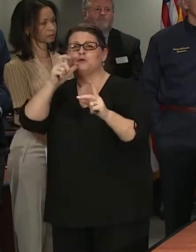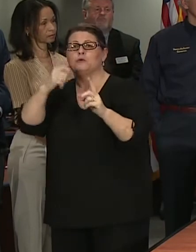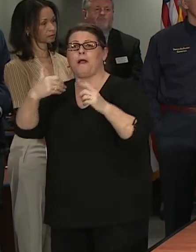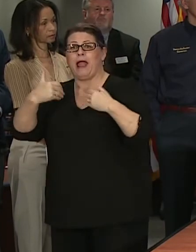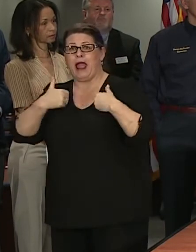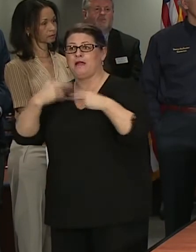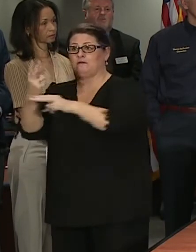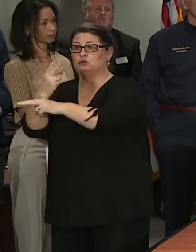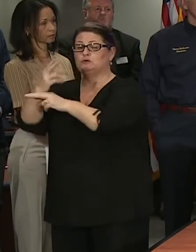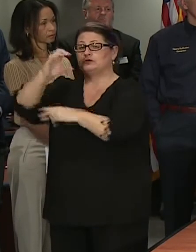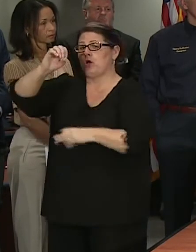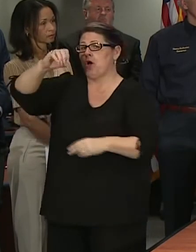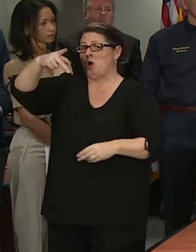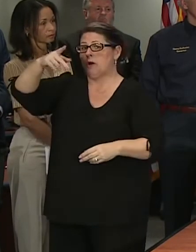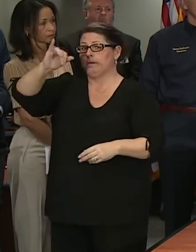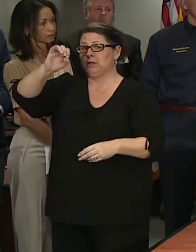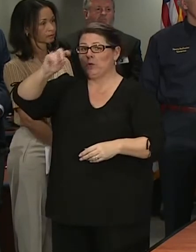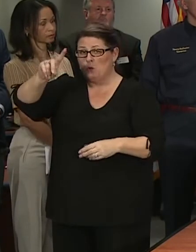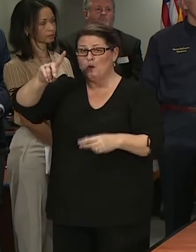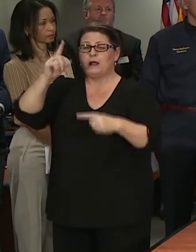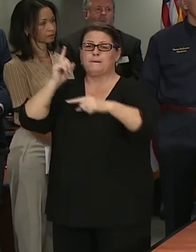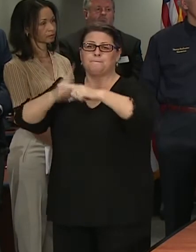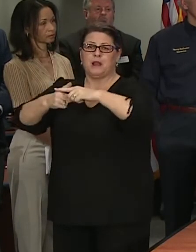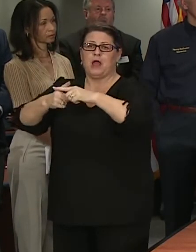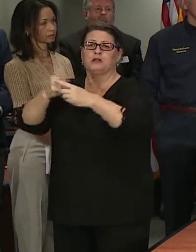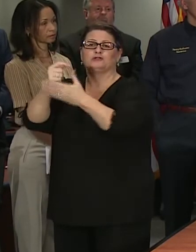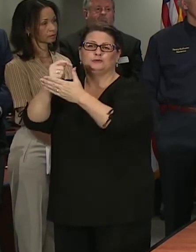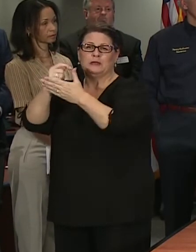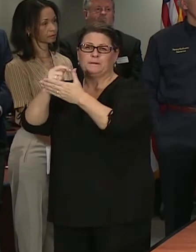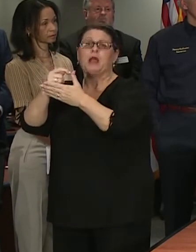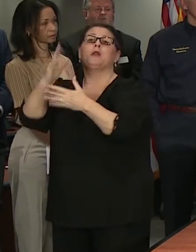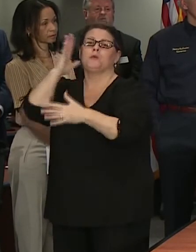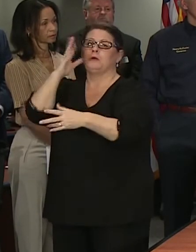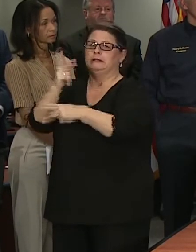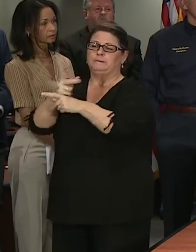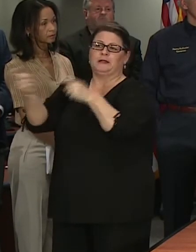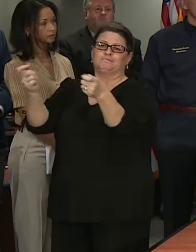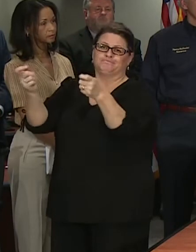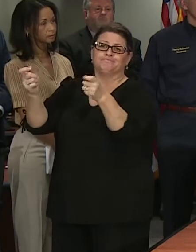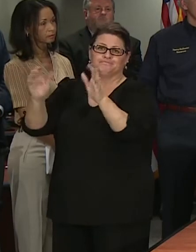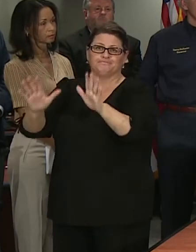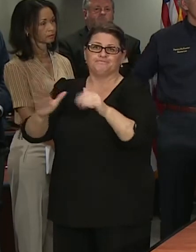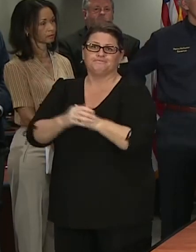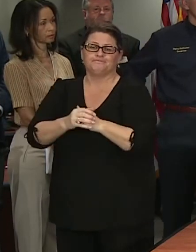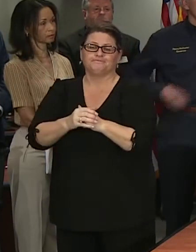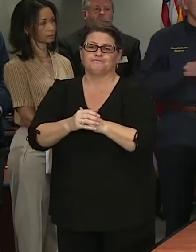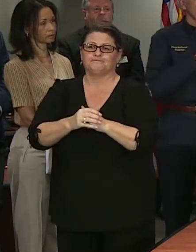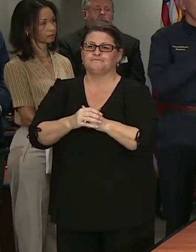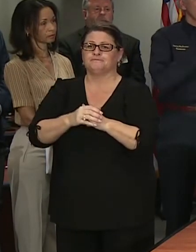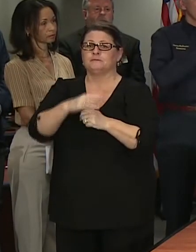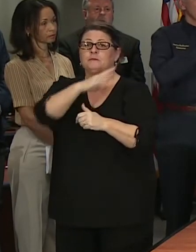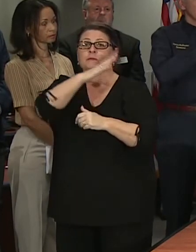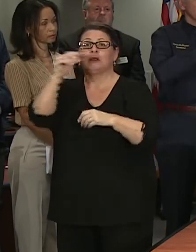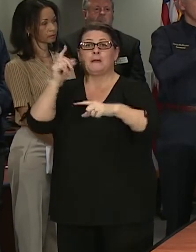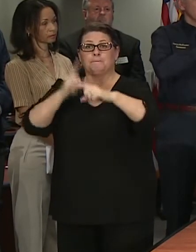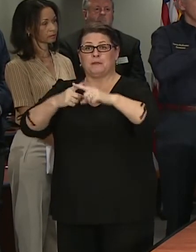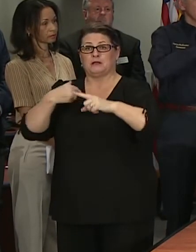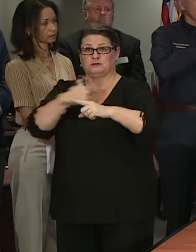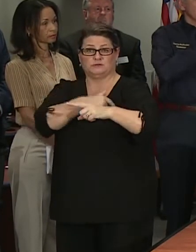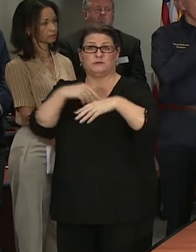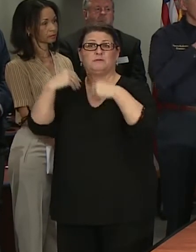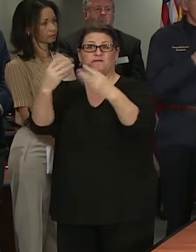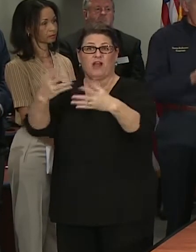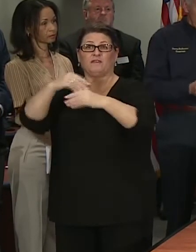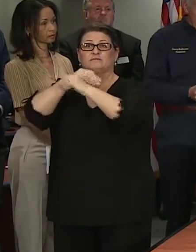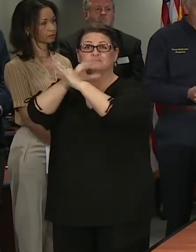treatment. We've also expanded access to health care through telemedicine by expanding telehealth to other